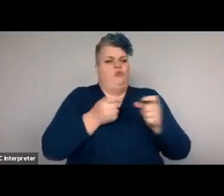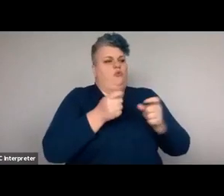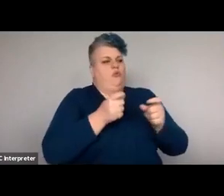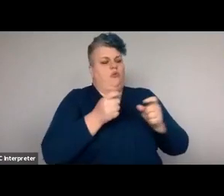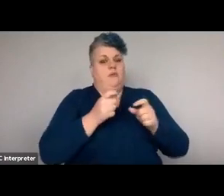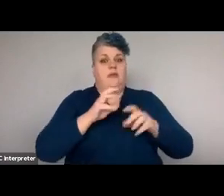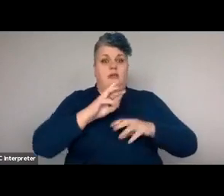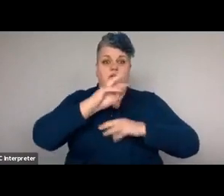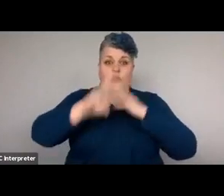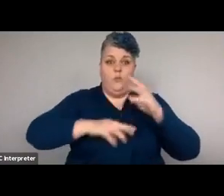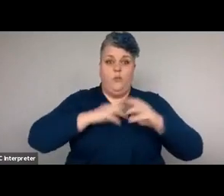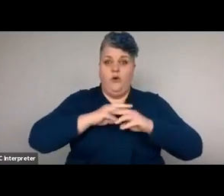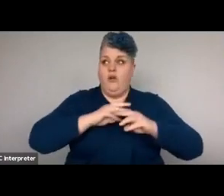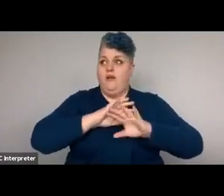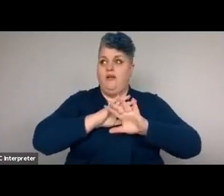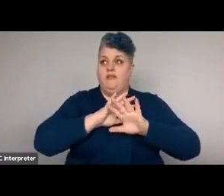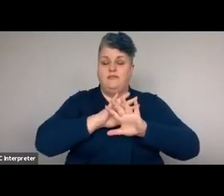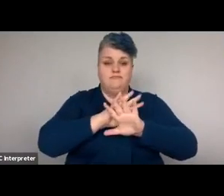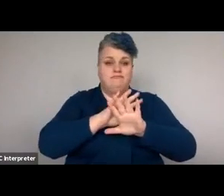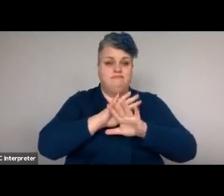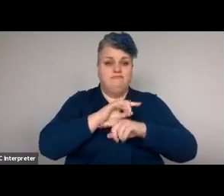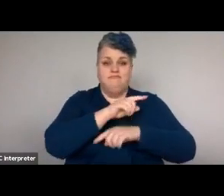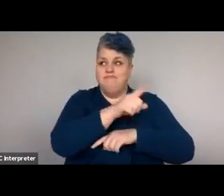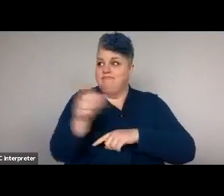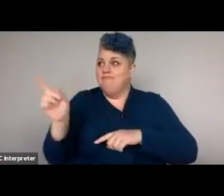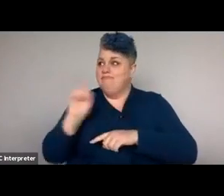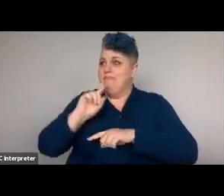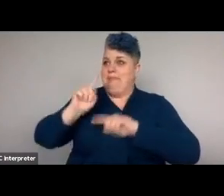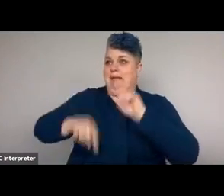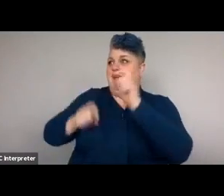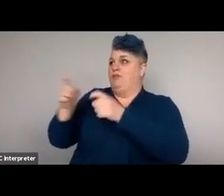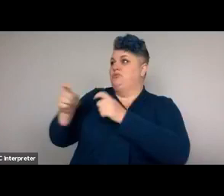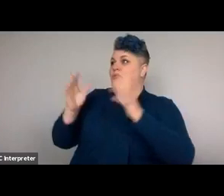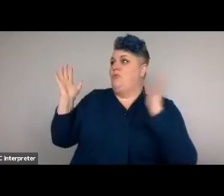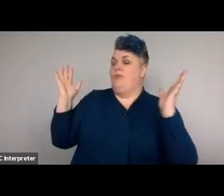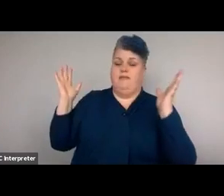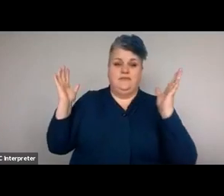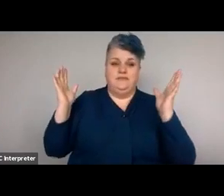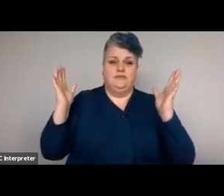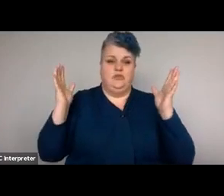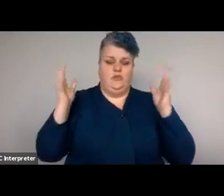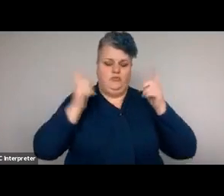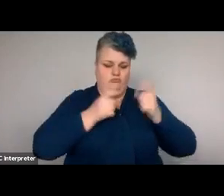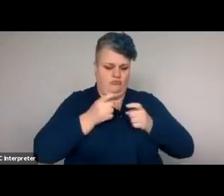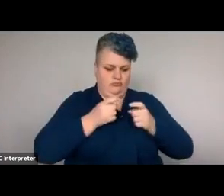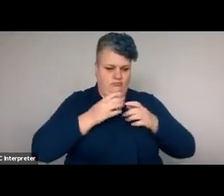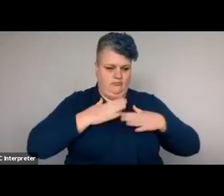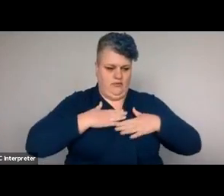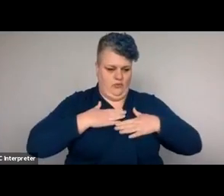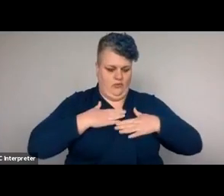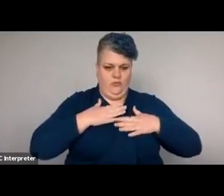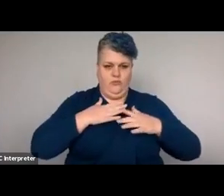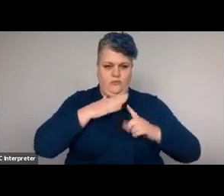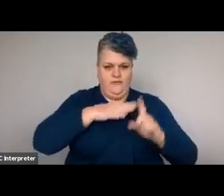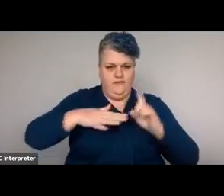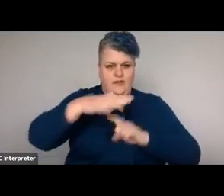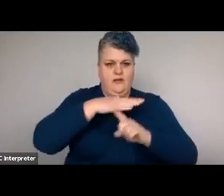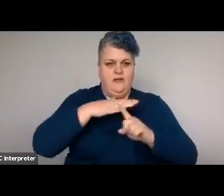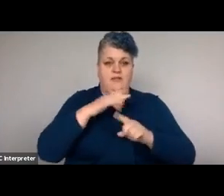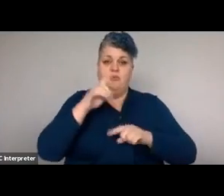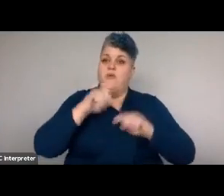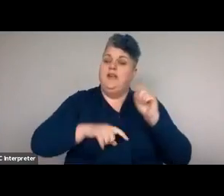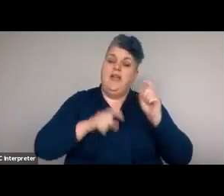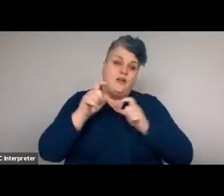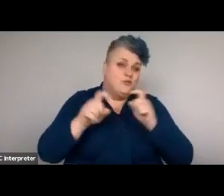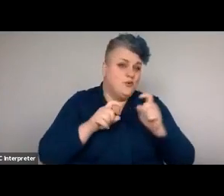there's a lot going on that we actually can't control. Can't control when we'll be allowed to go back